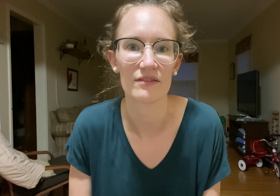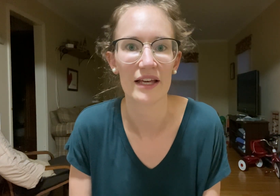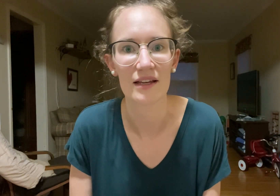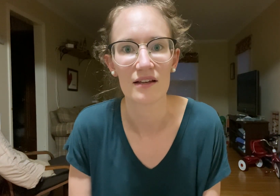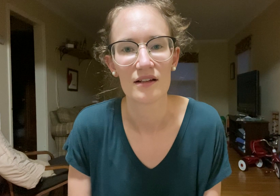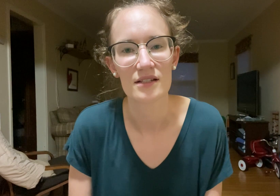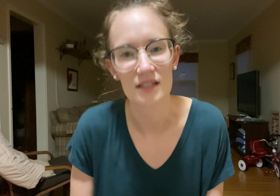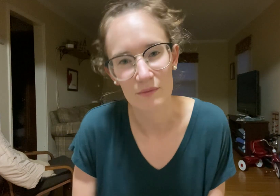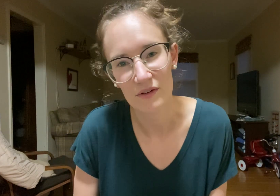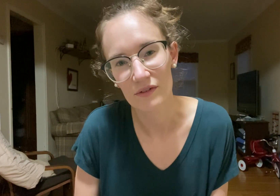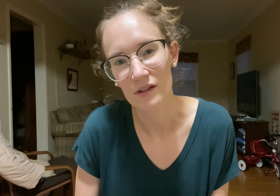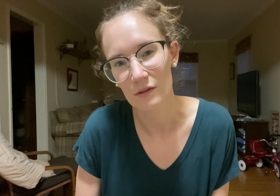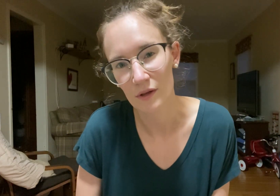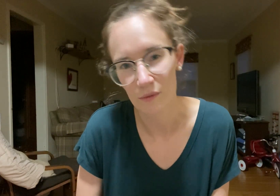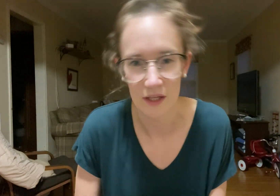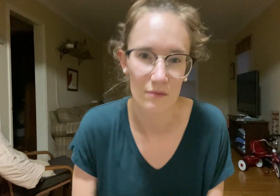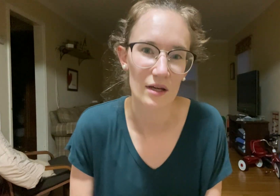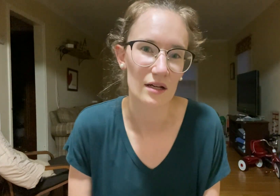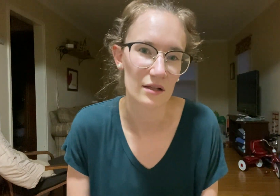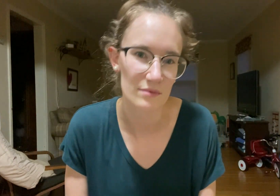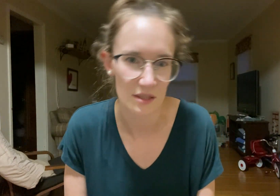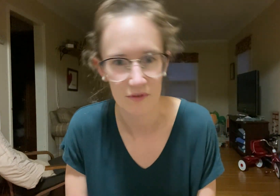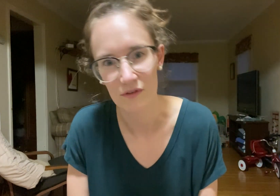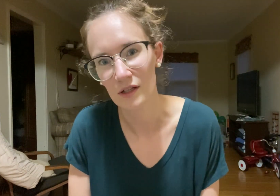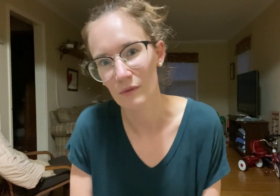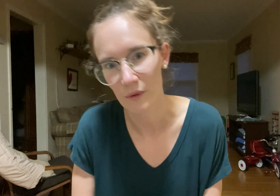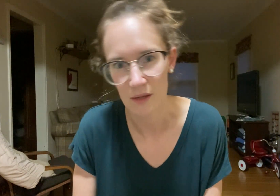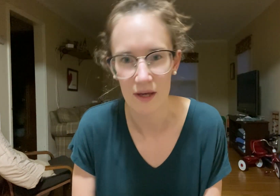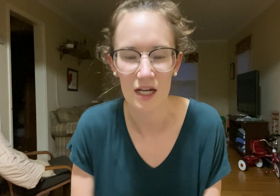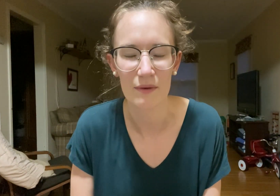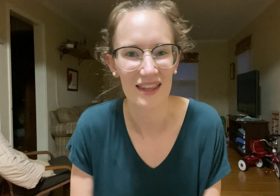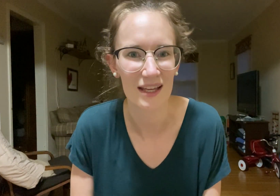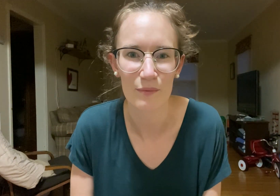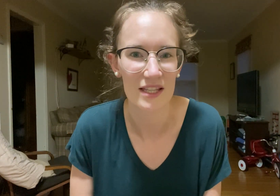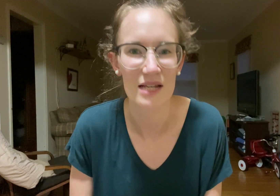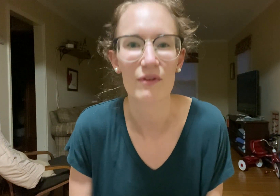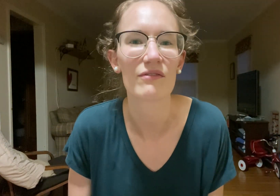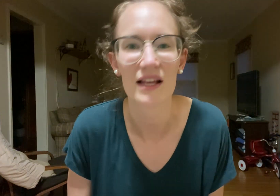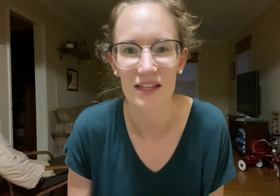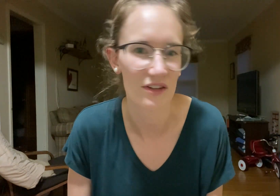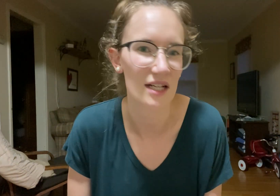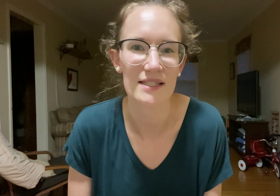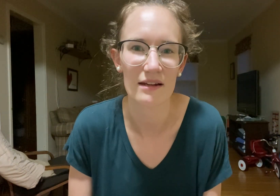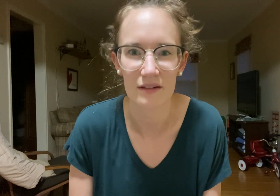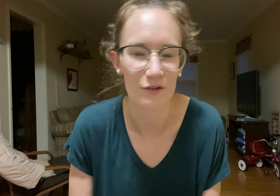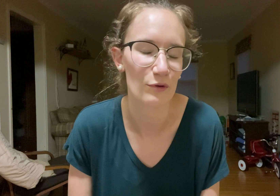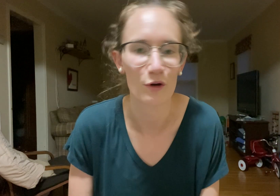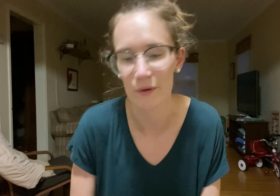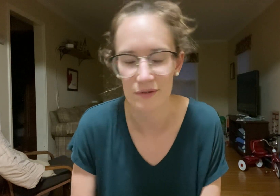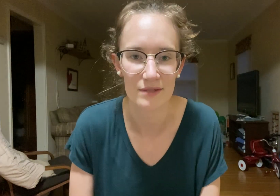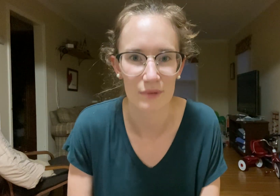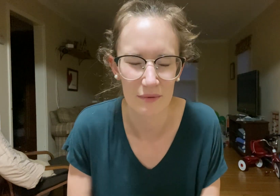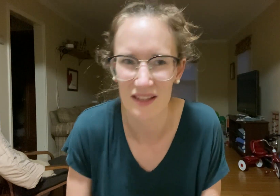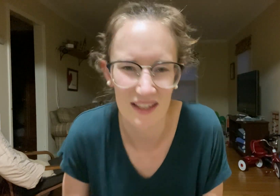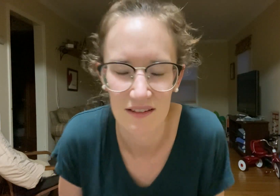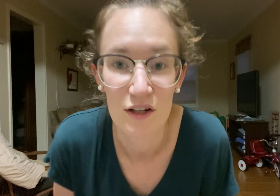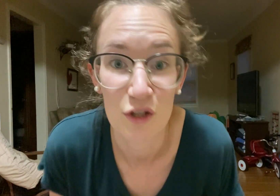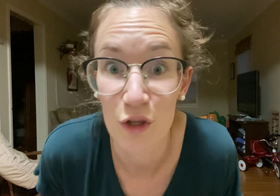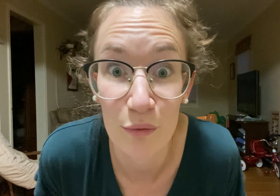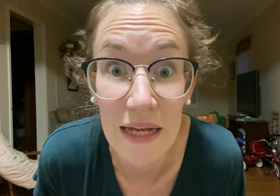like sleeping for a little bit, waking back up, sleeping for a little bit, waking back up. I think by the time we finally even got settled in a room, it was probably like 3